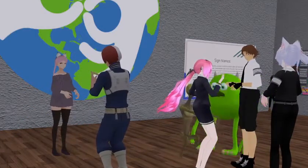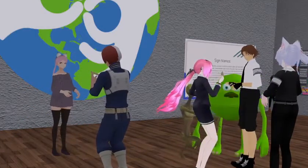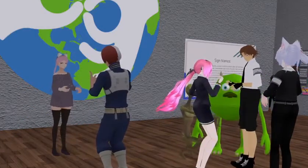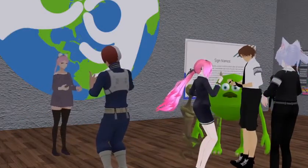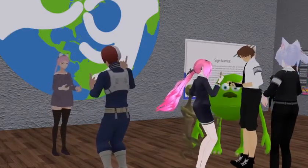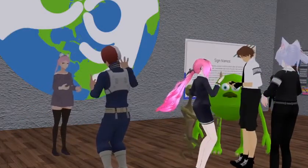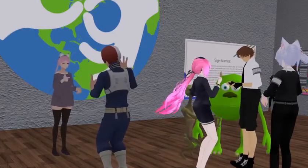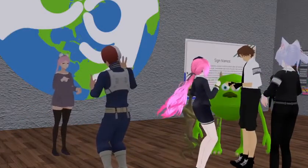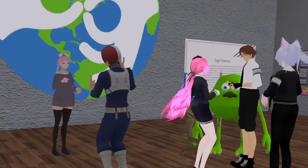Oh, too bad.